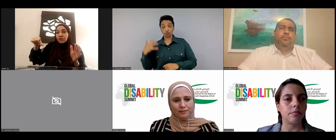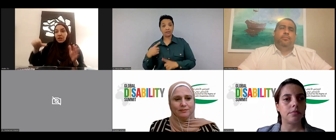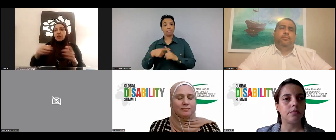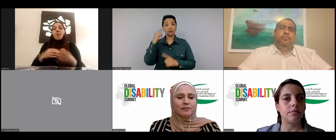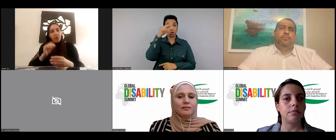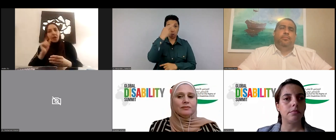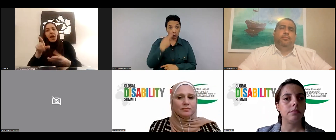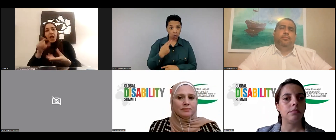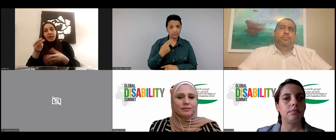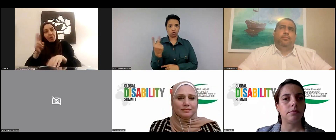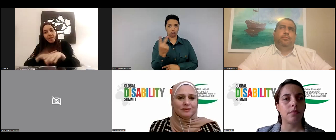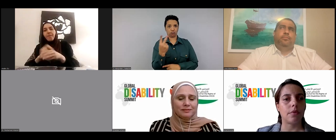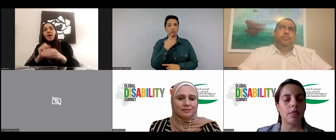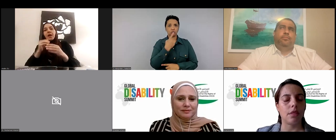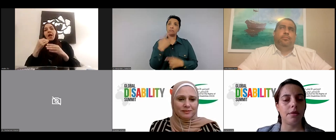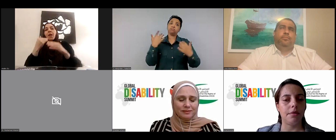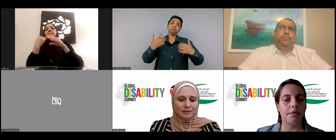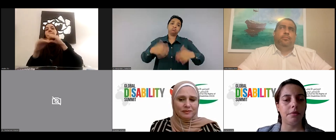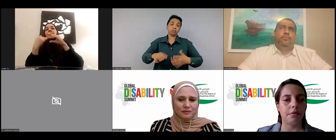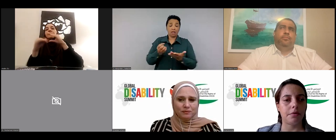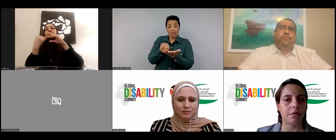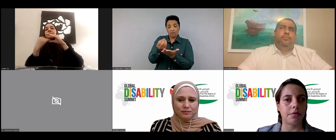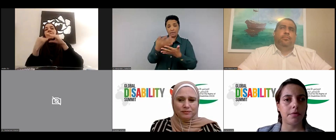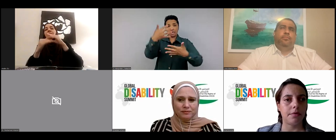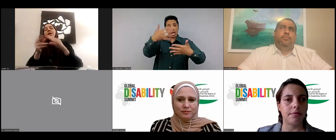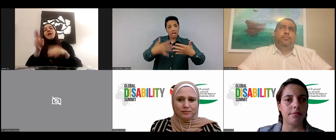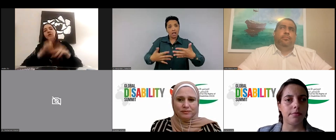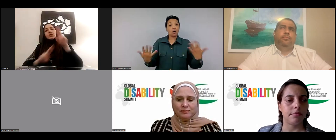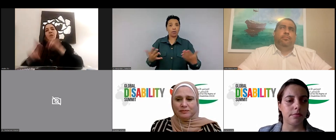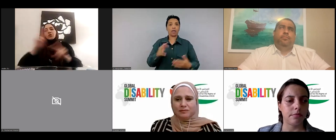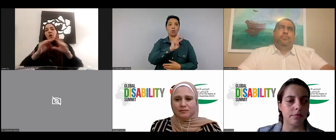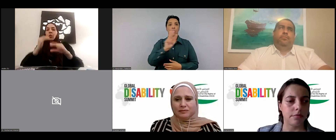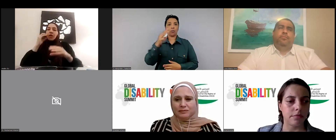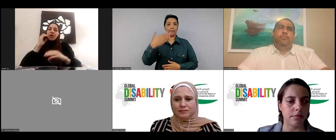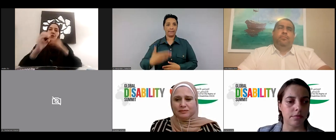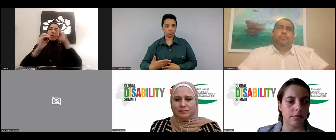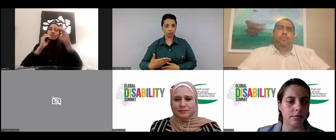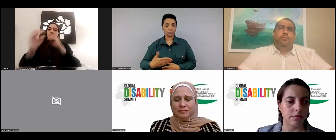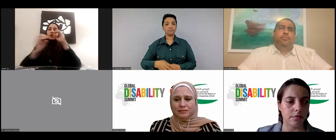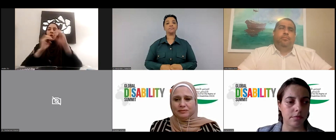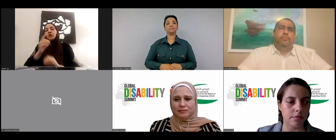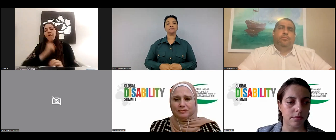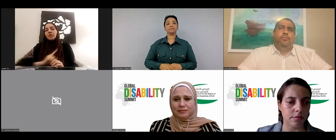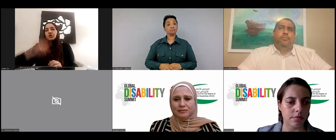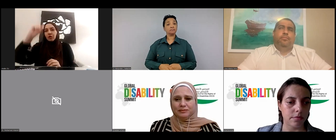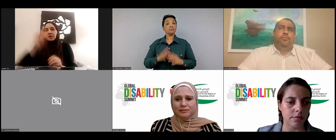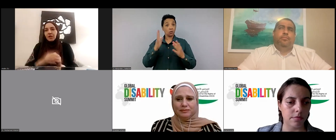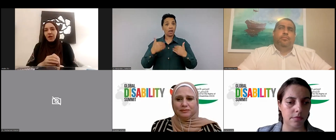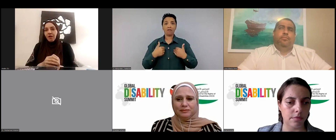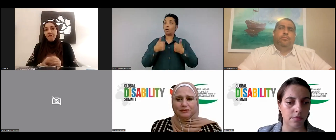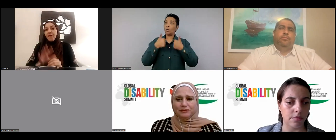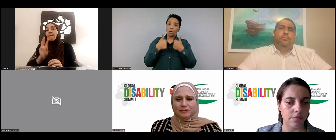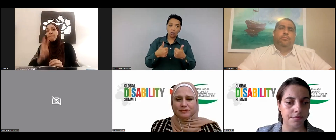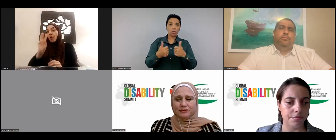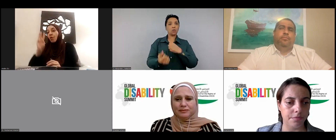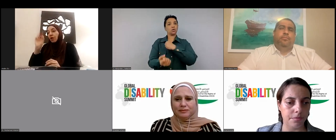many information available on the website, and there will be great opportunities